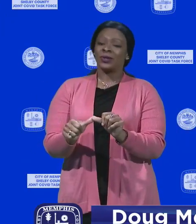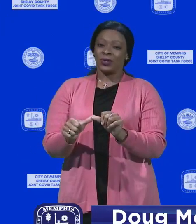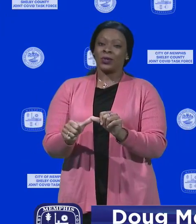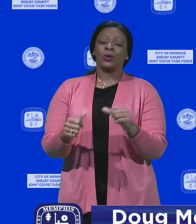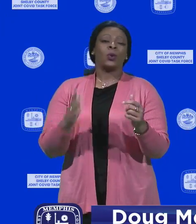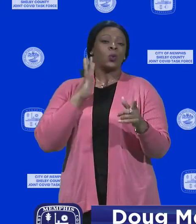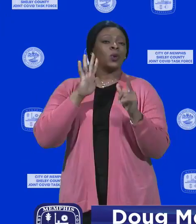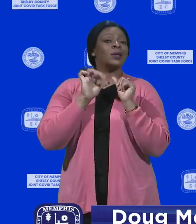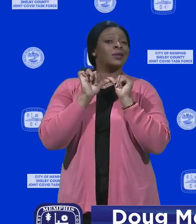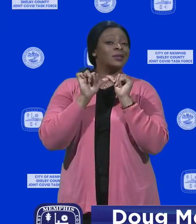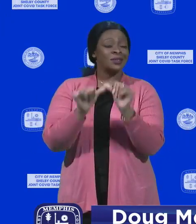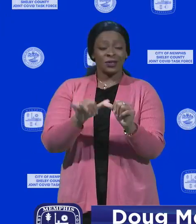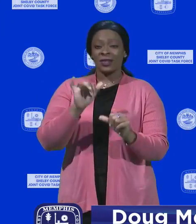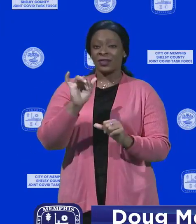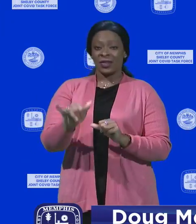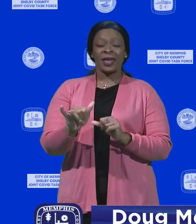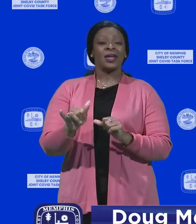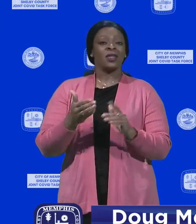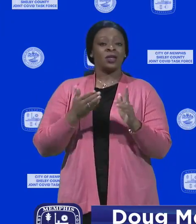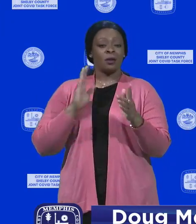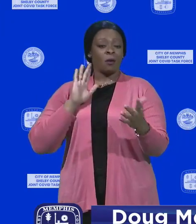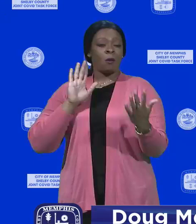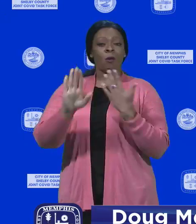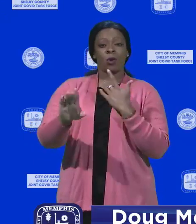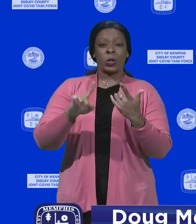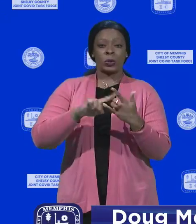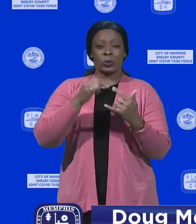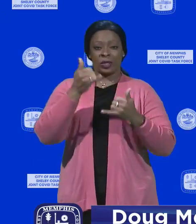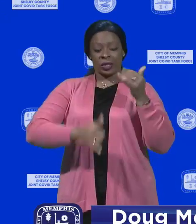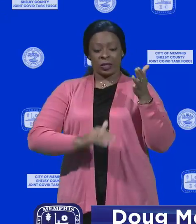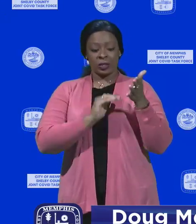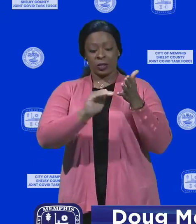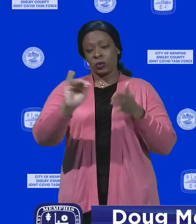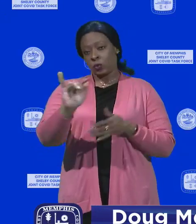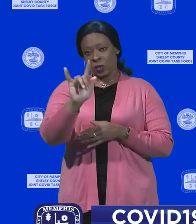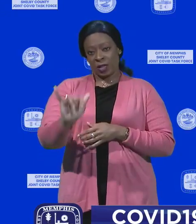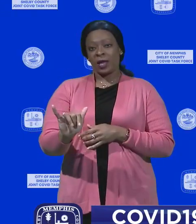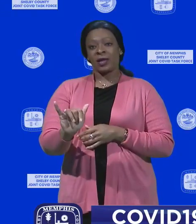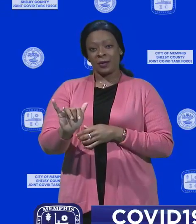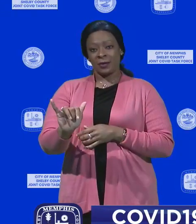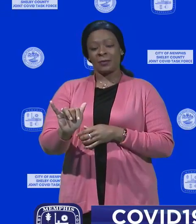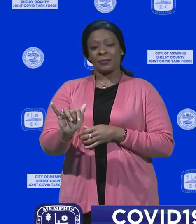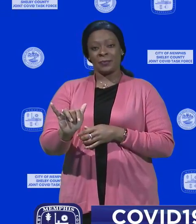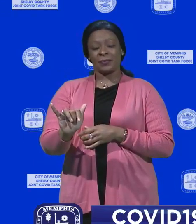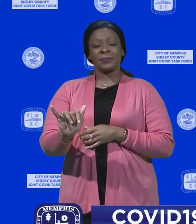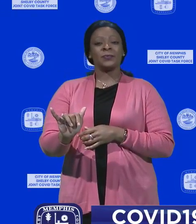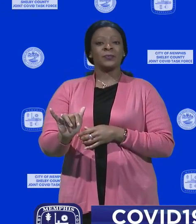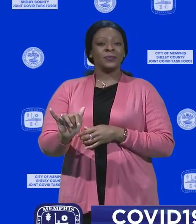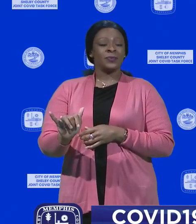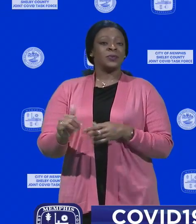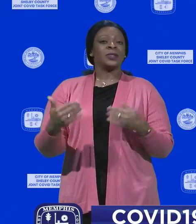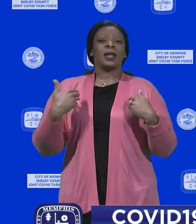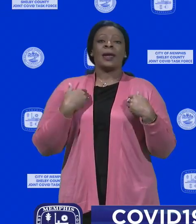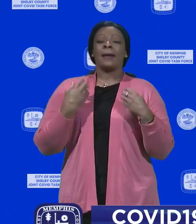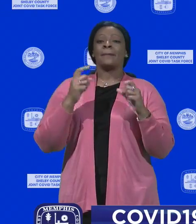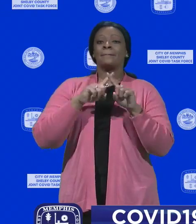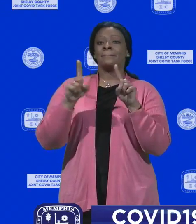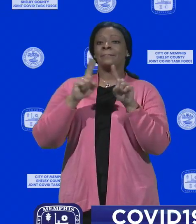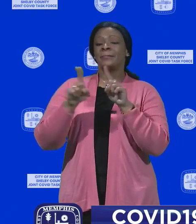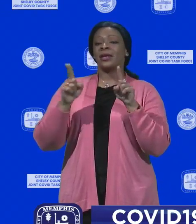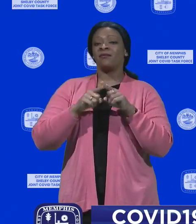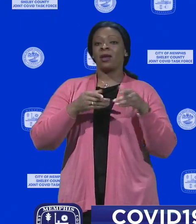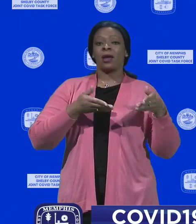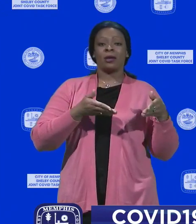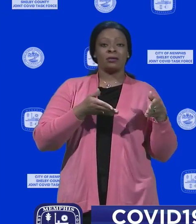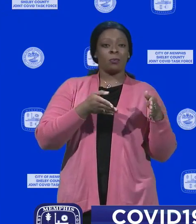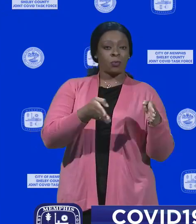and we will continue that in earnest through the end of July is our plan right now. We have a multi-pronged approach, as you